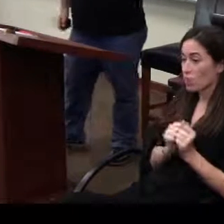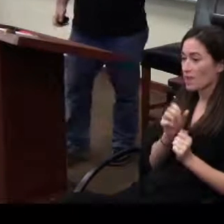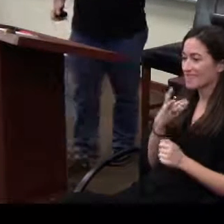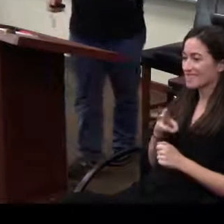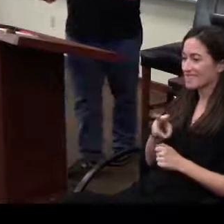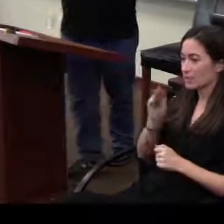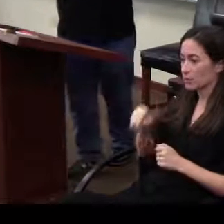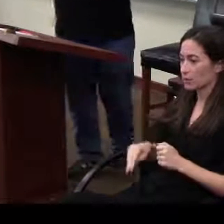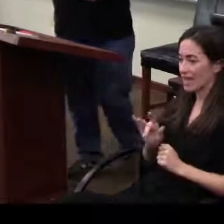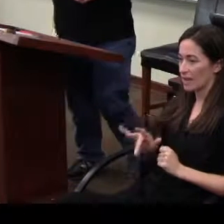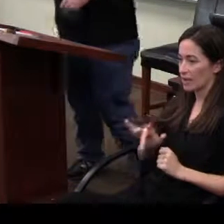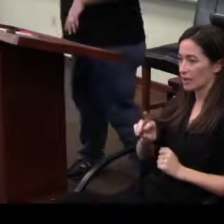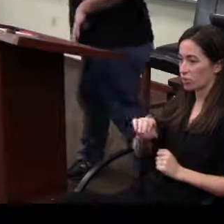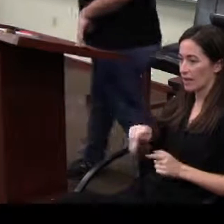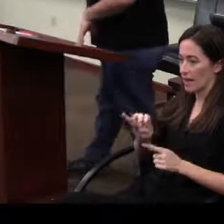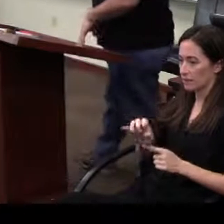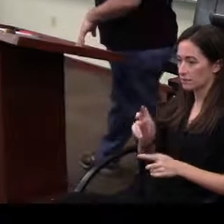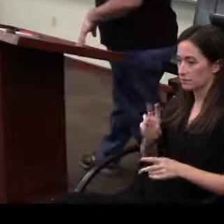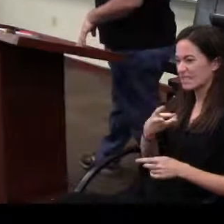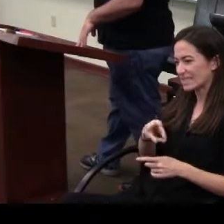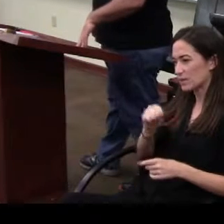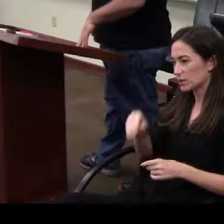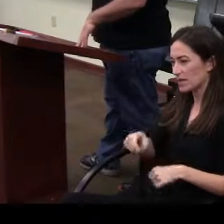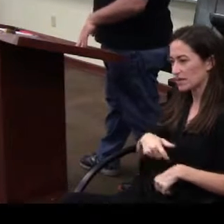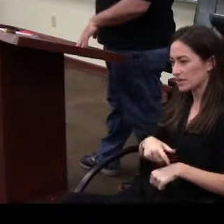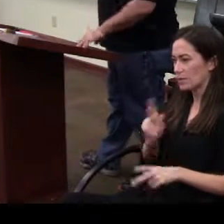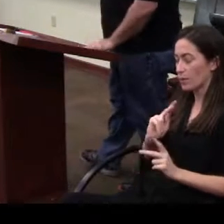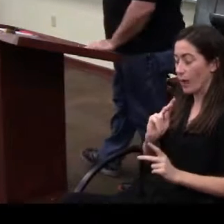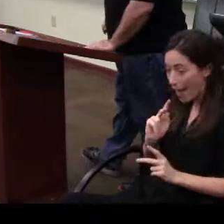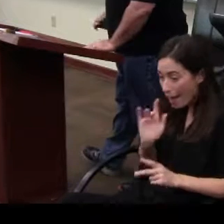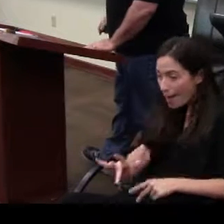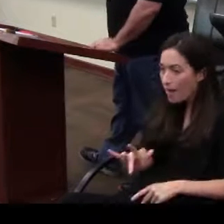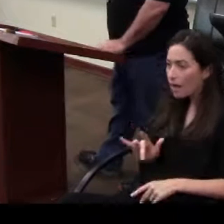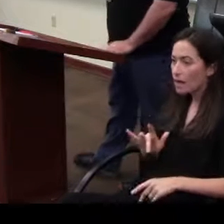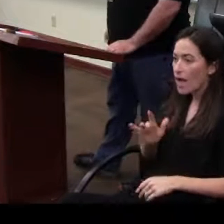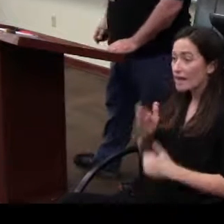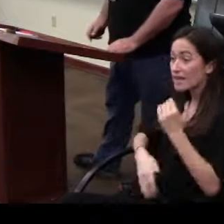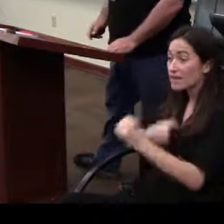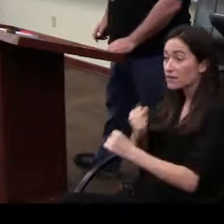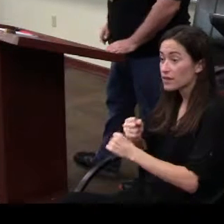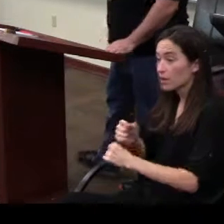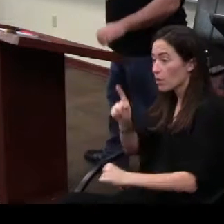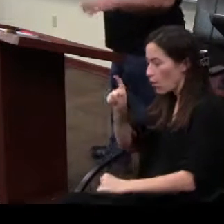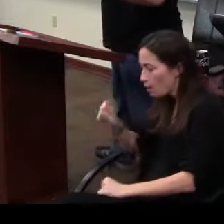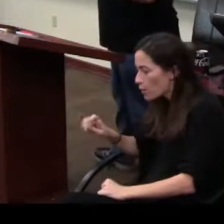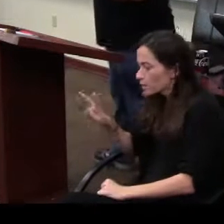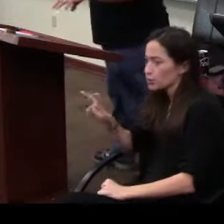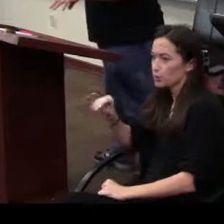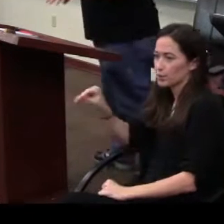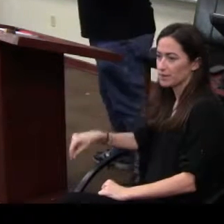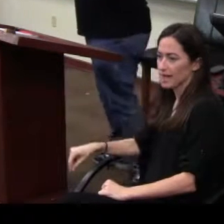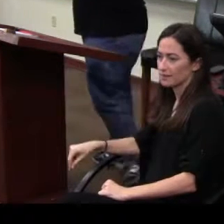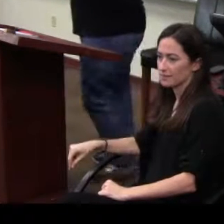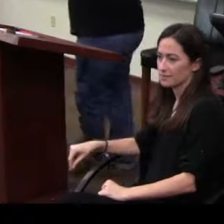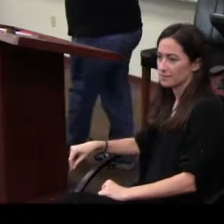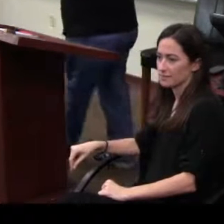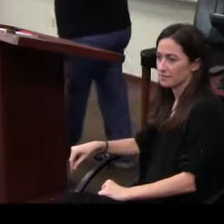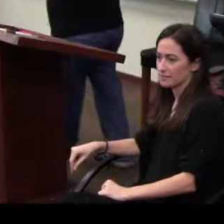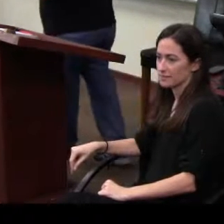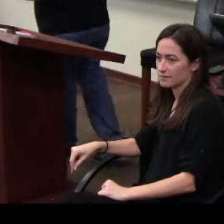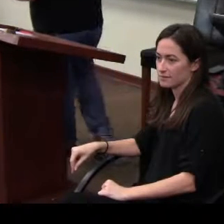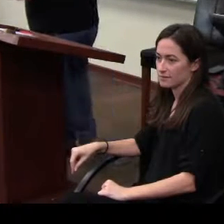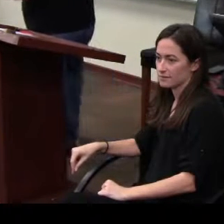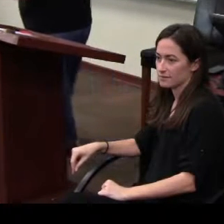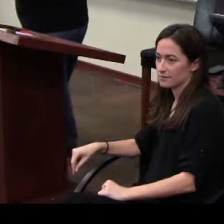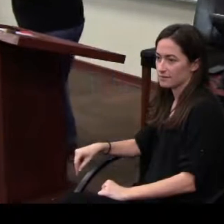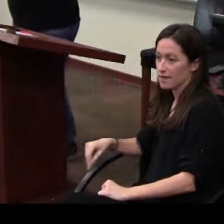on the easy ones. By the end of the year, down to 1.2%, that's a 93% reduction in clicking by following